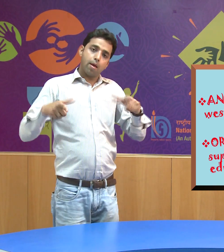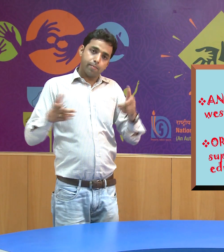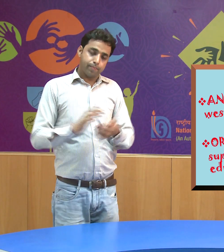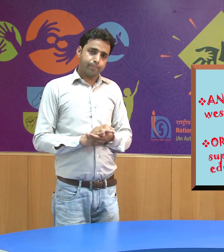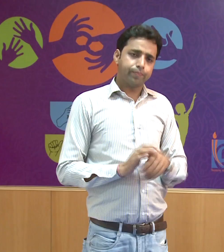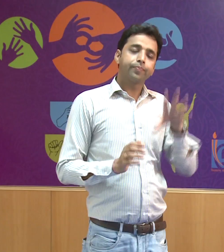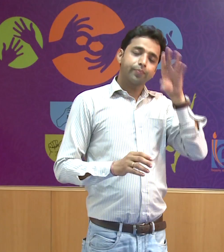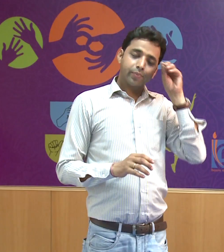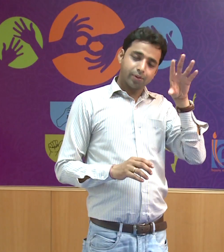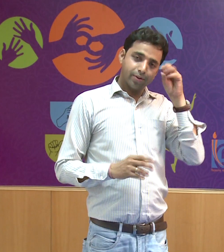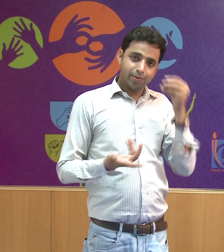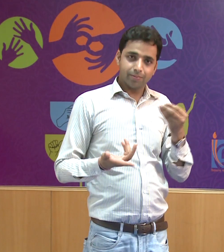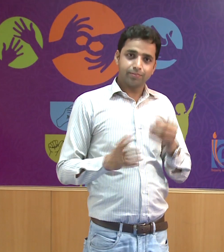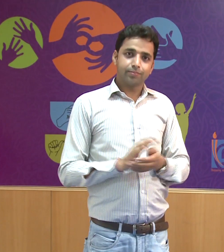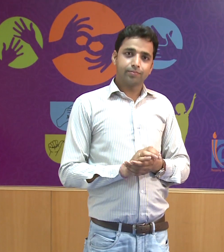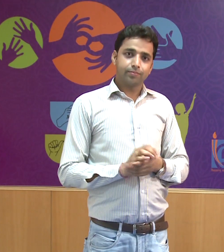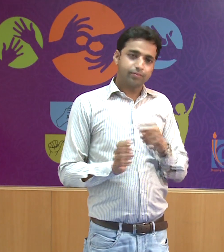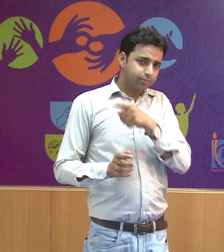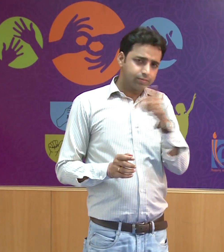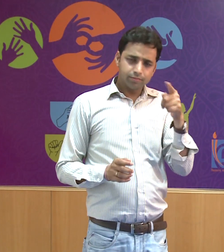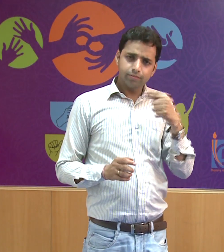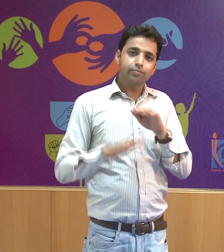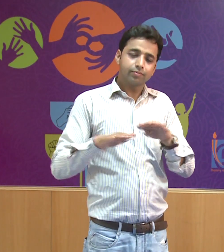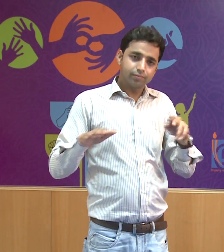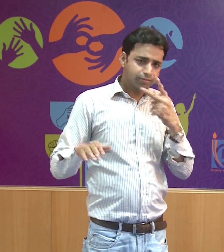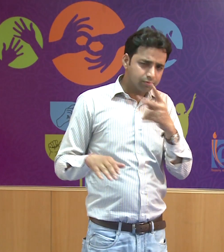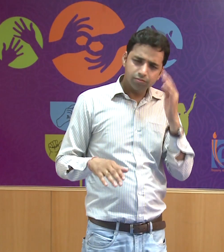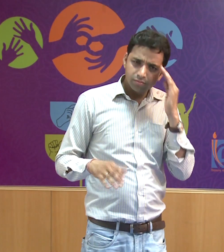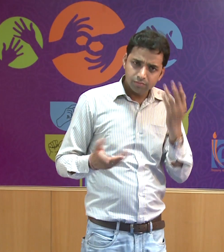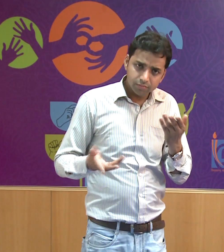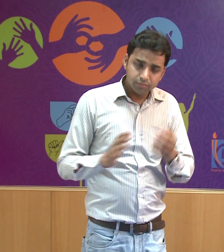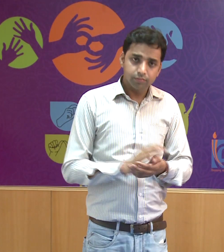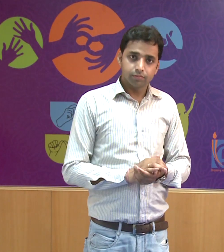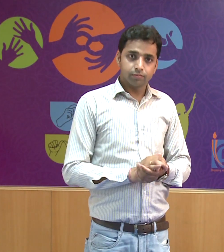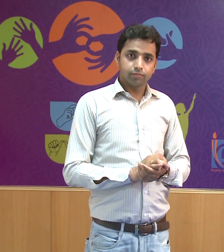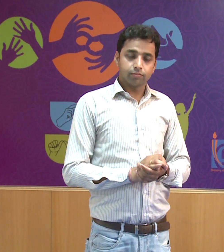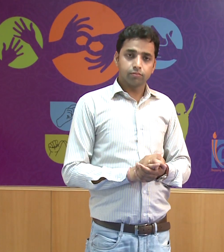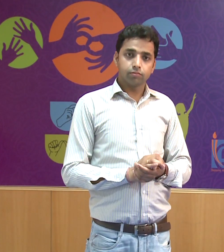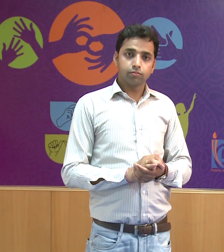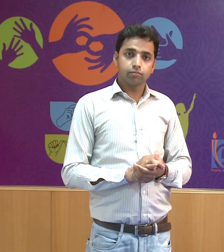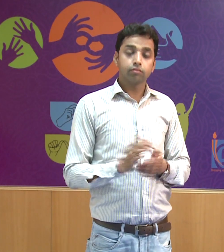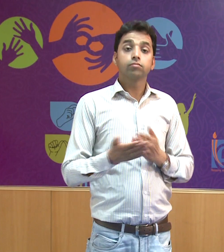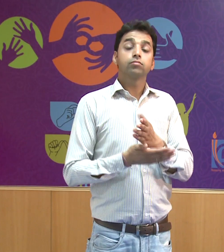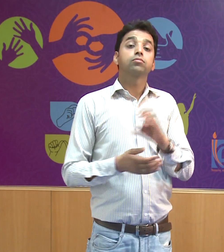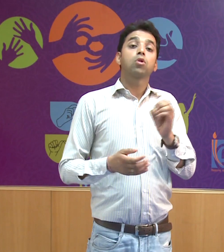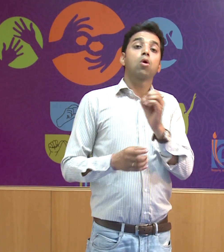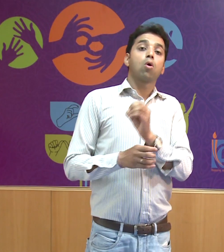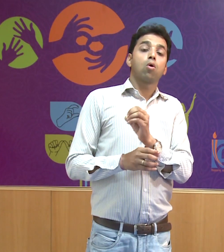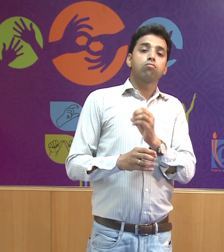Learners, do you know that how this debate between Oriental and